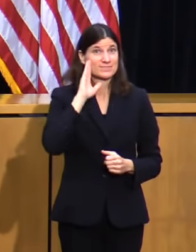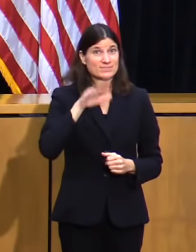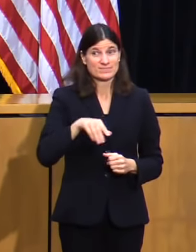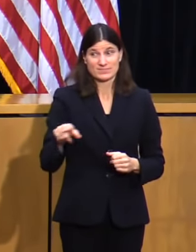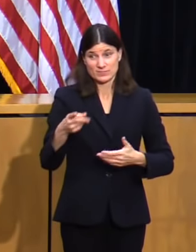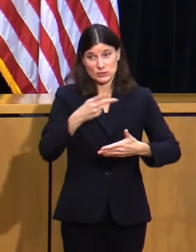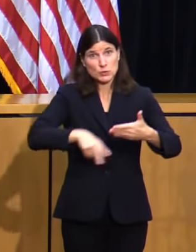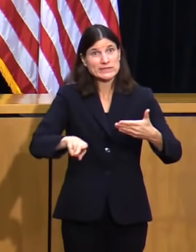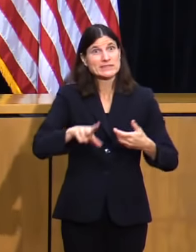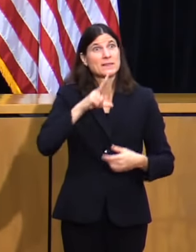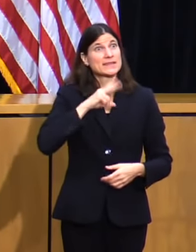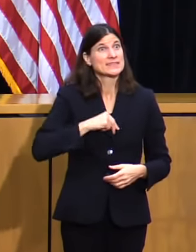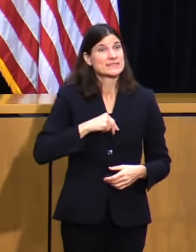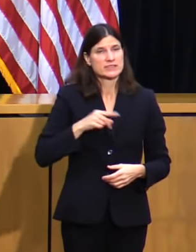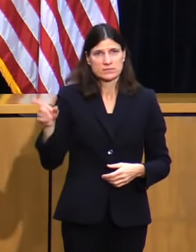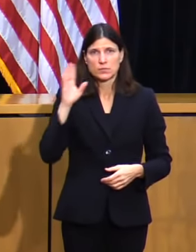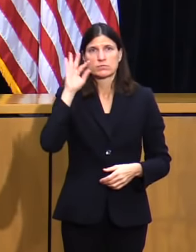Thanksgiving was in October,